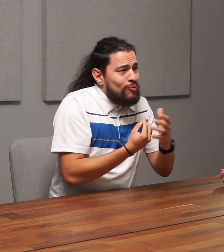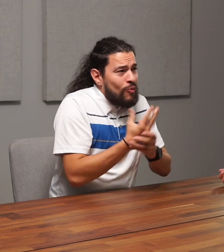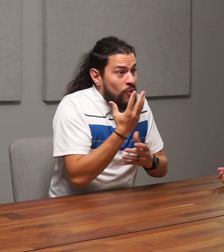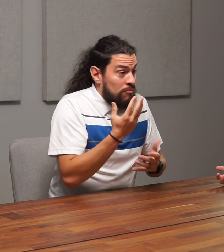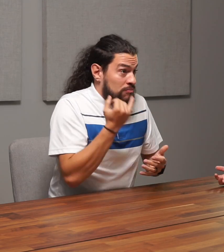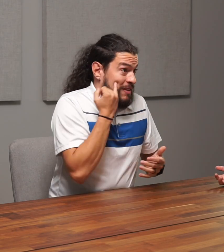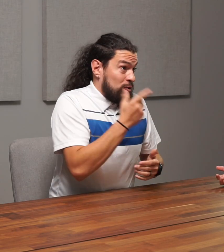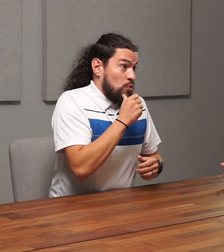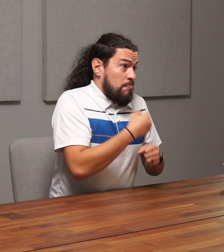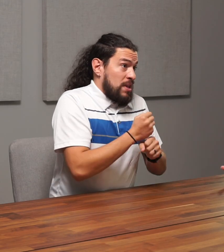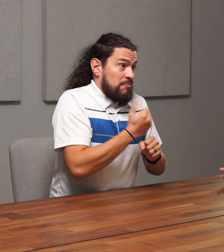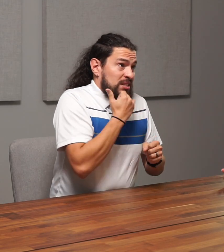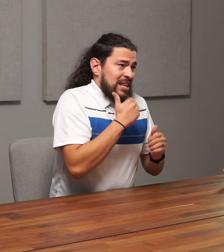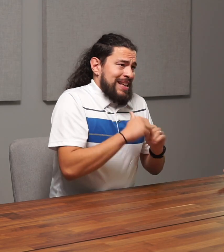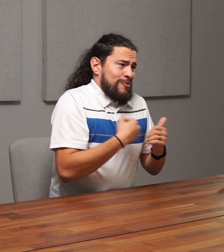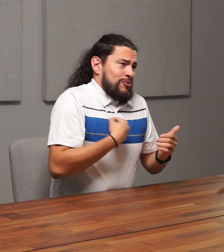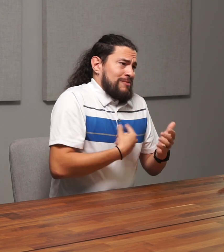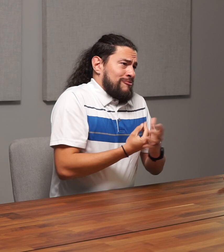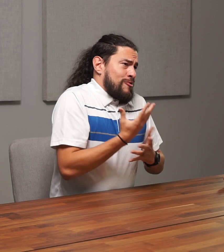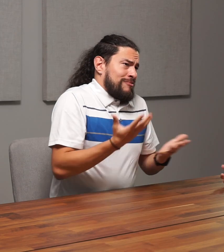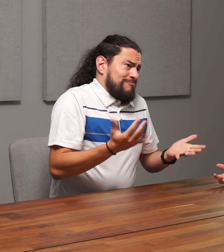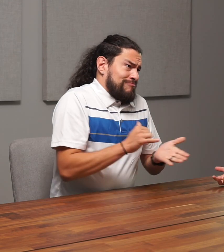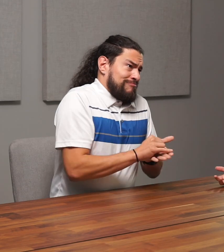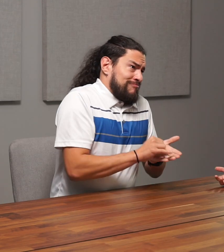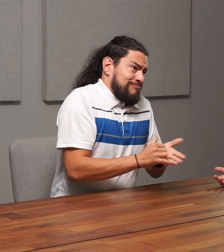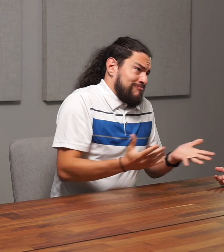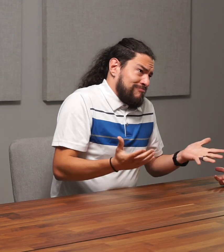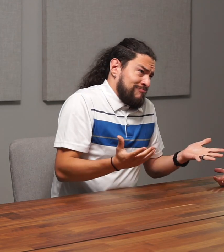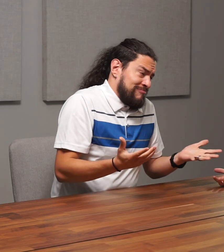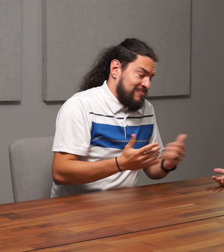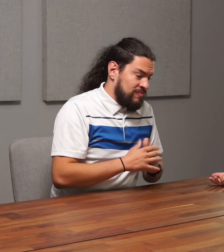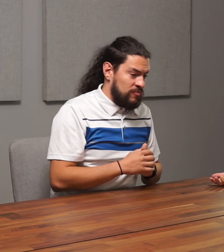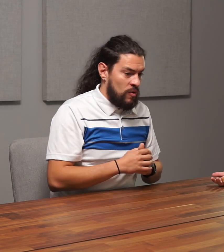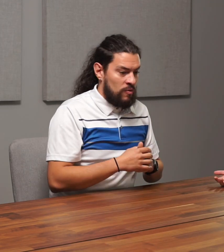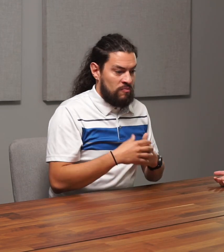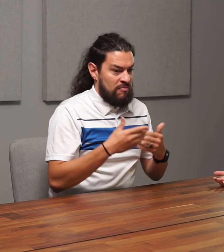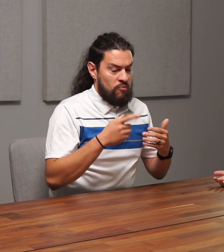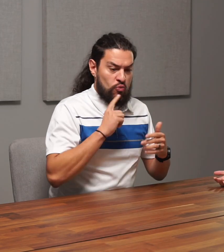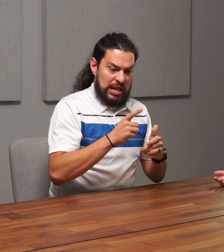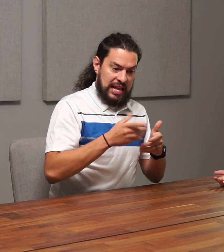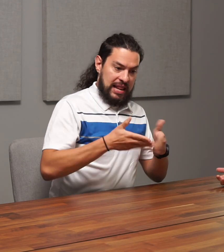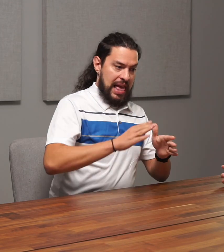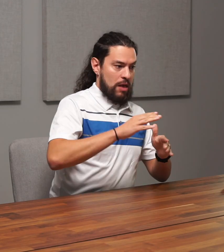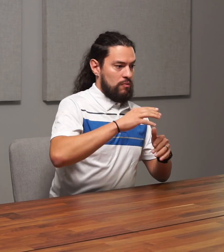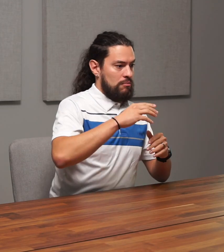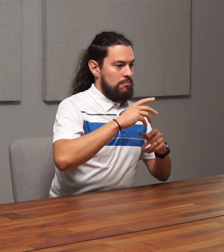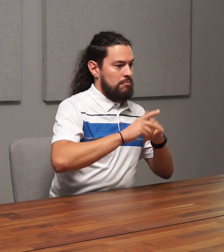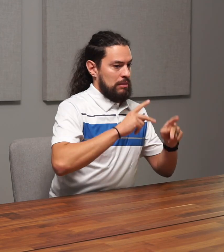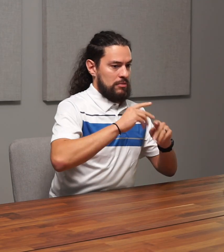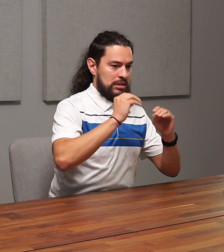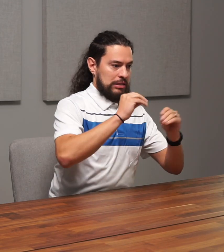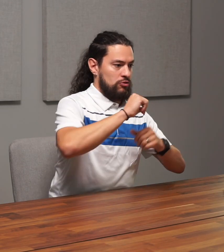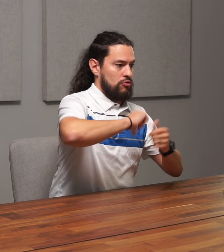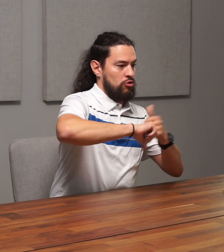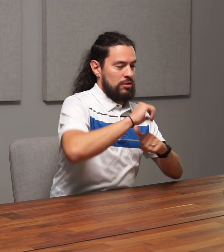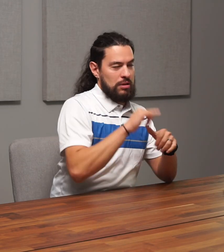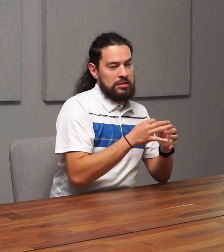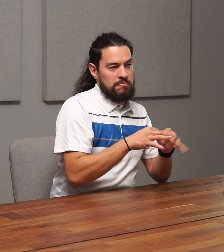learn from our mistakes we grow from our mistakes and if we don't make mistakes then how are we growing so letting